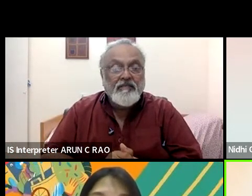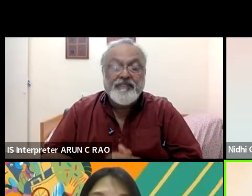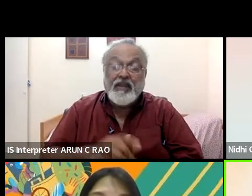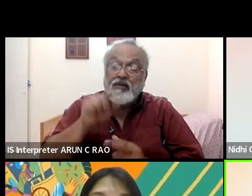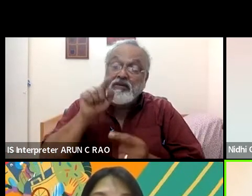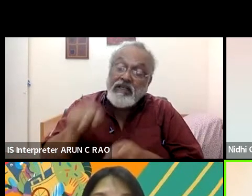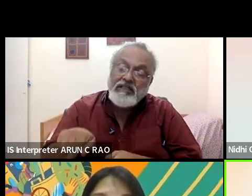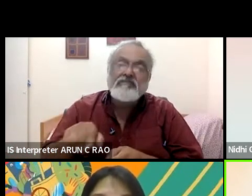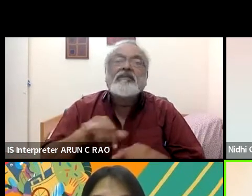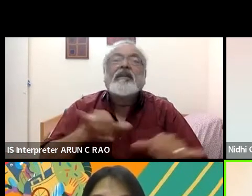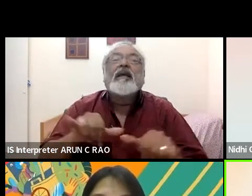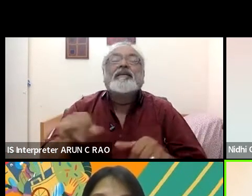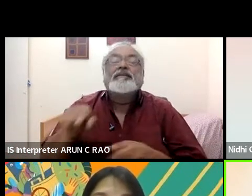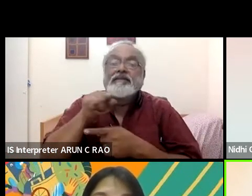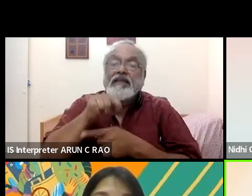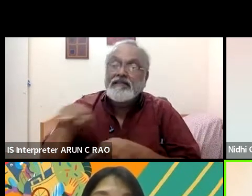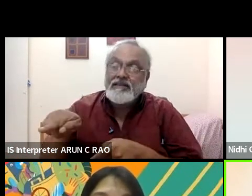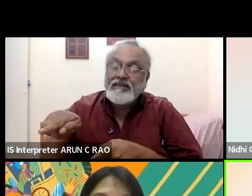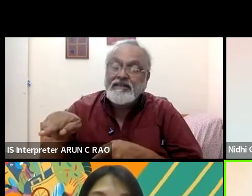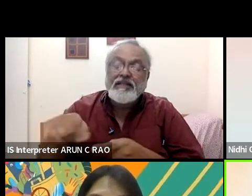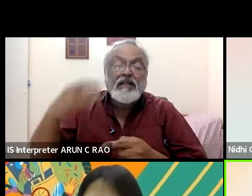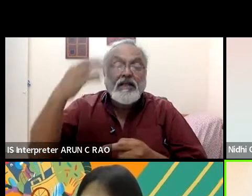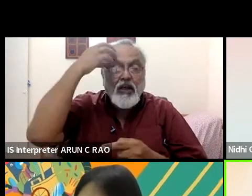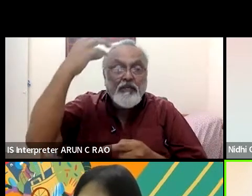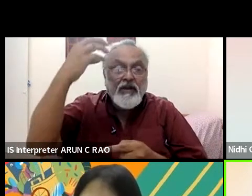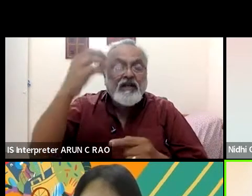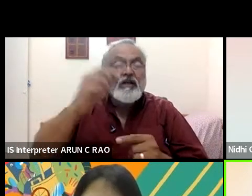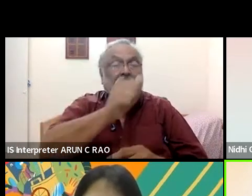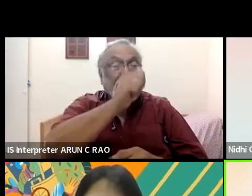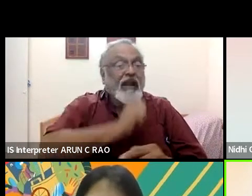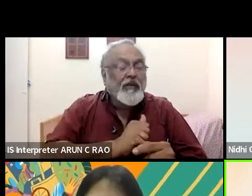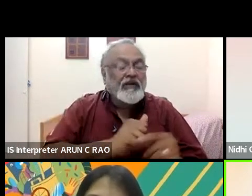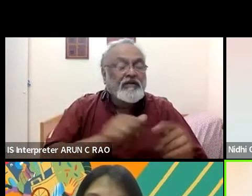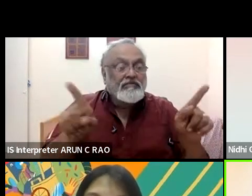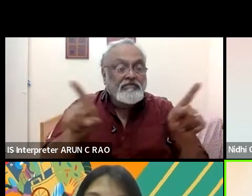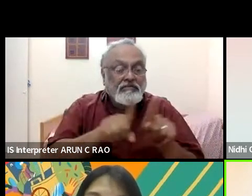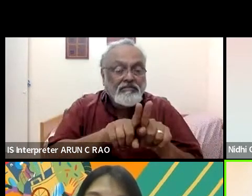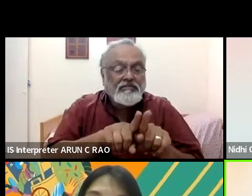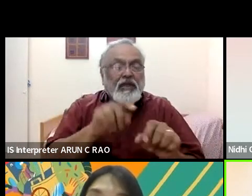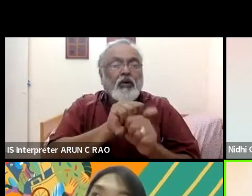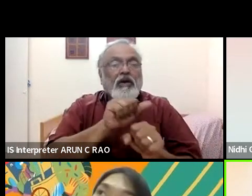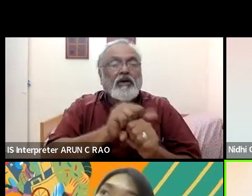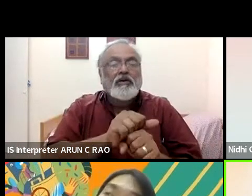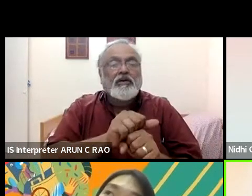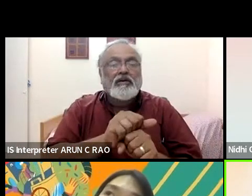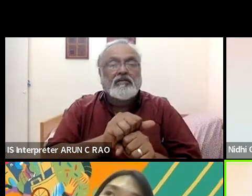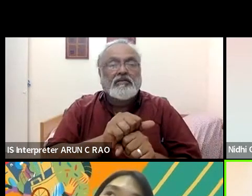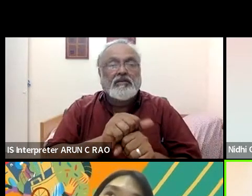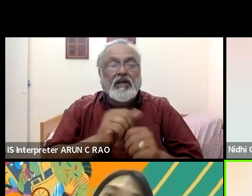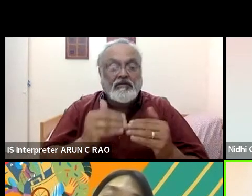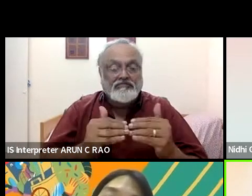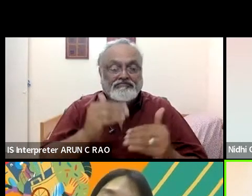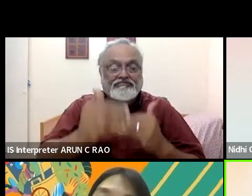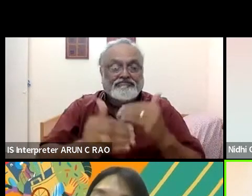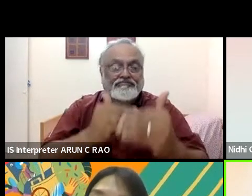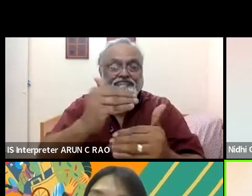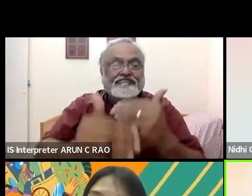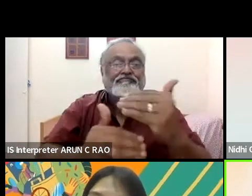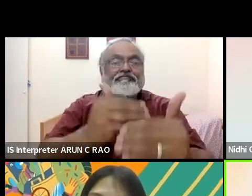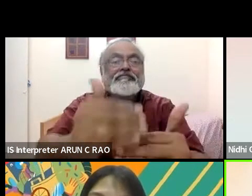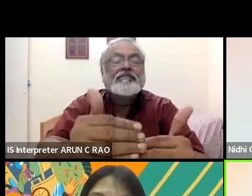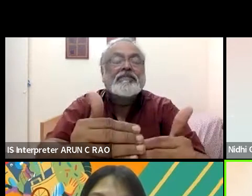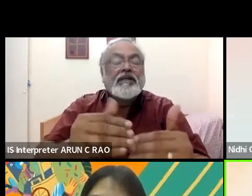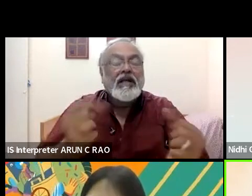work with the private sector. There is some kind of an incentive. There could be other areas also where the local bodies